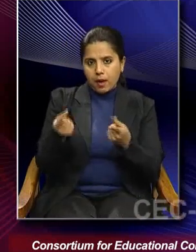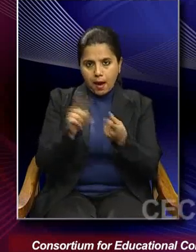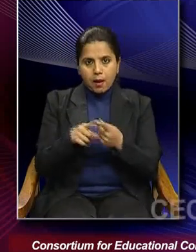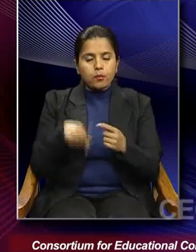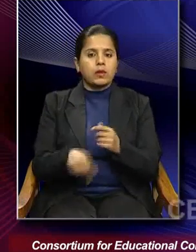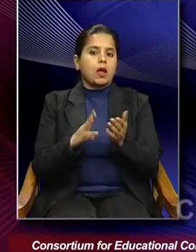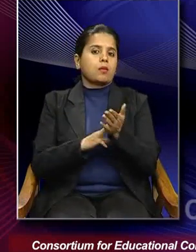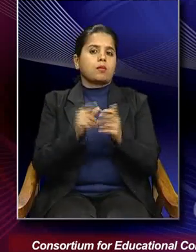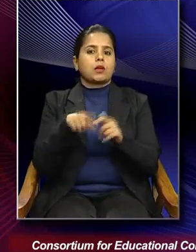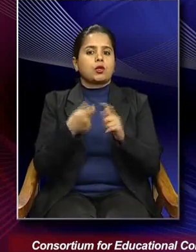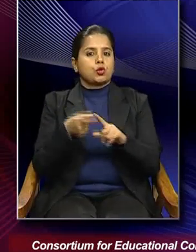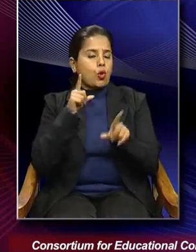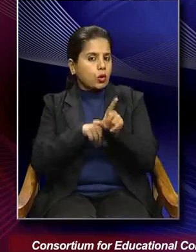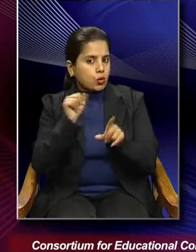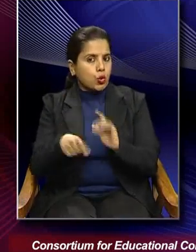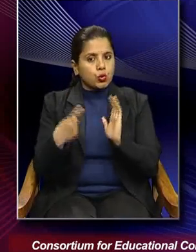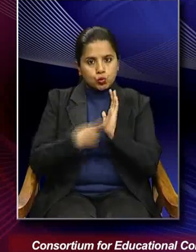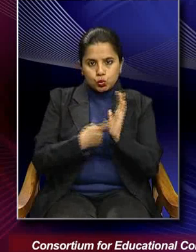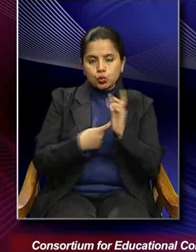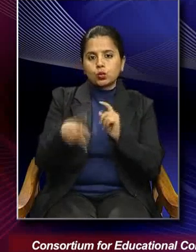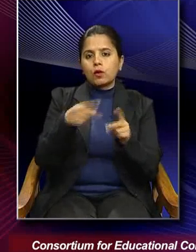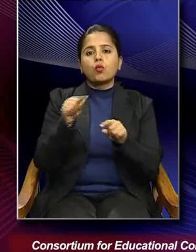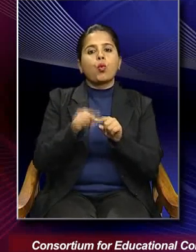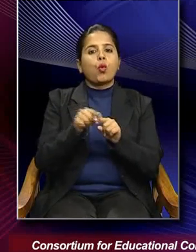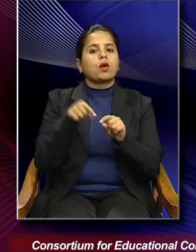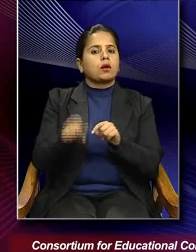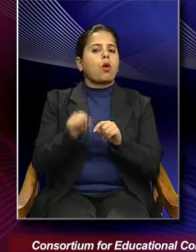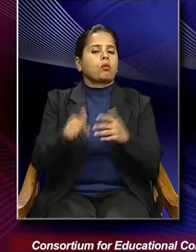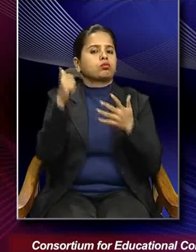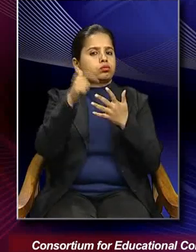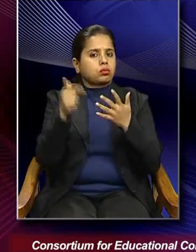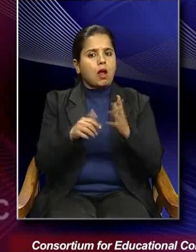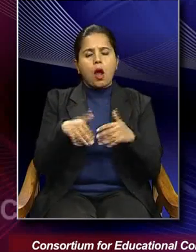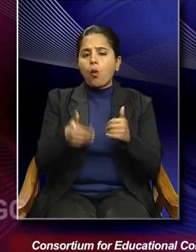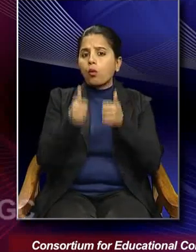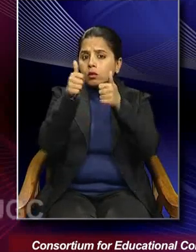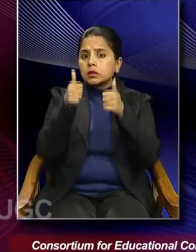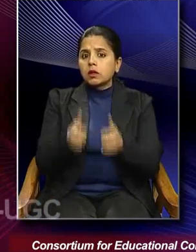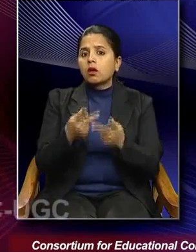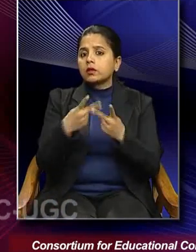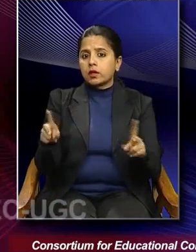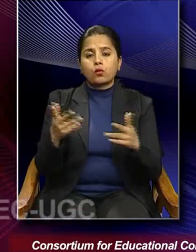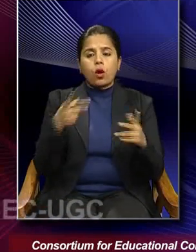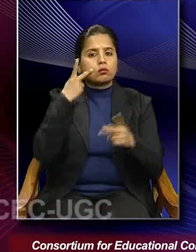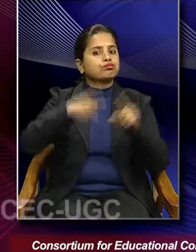majority rule and also the voting criteria, and then see how the outcome will differ and